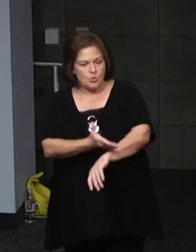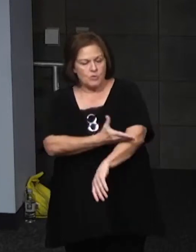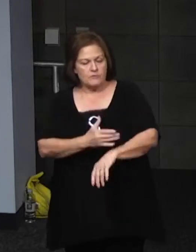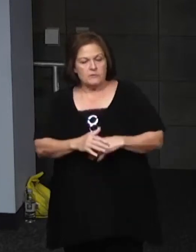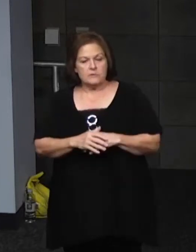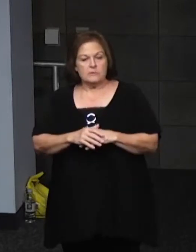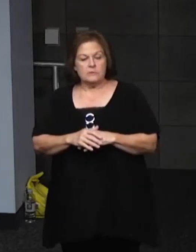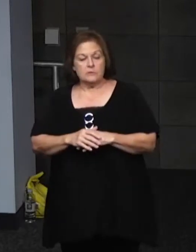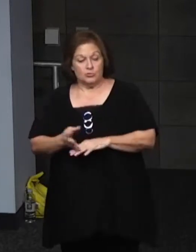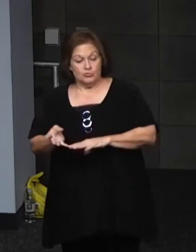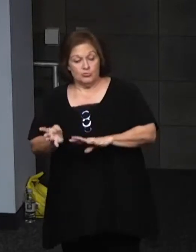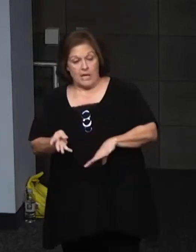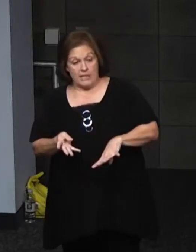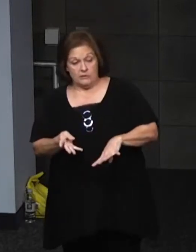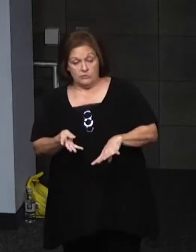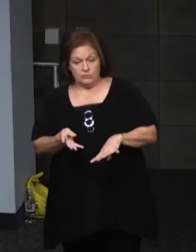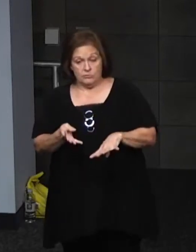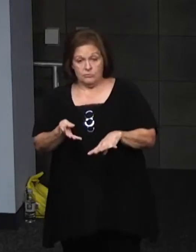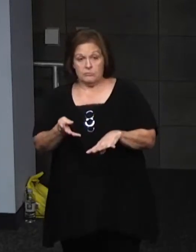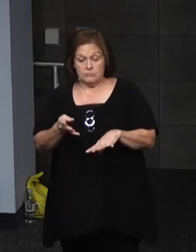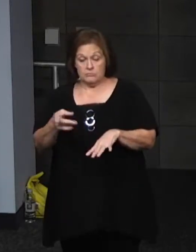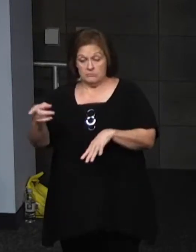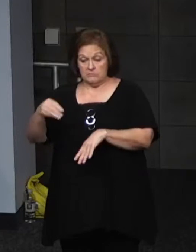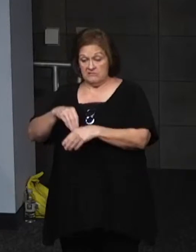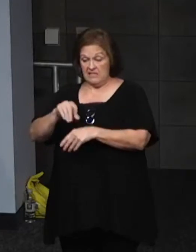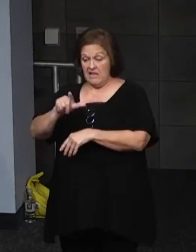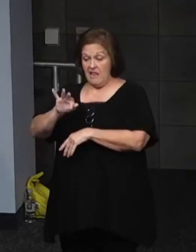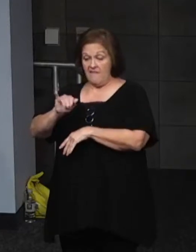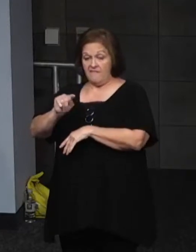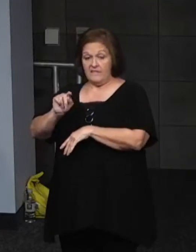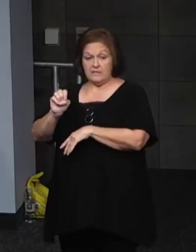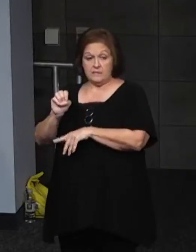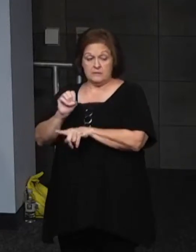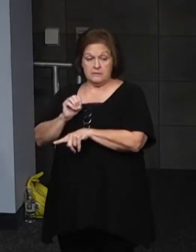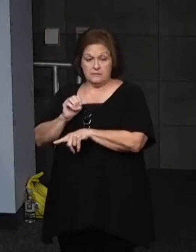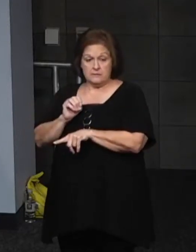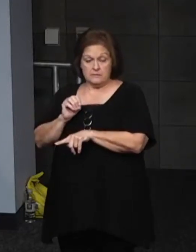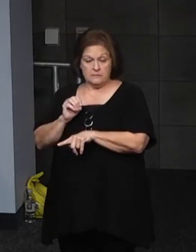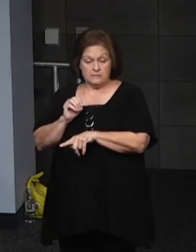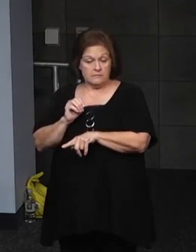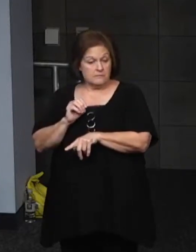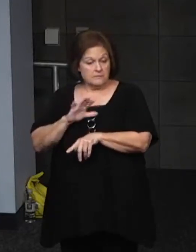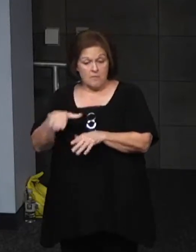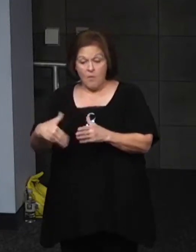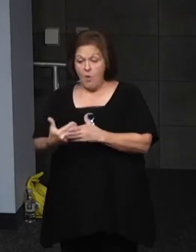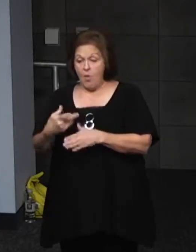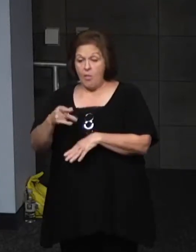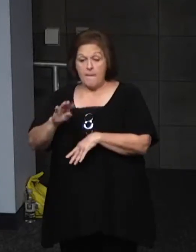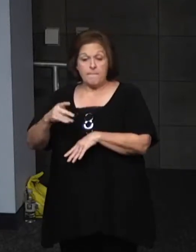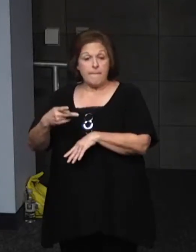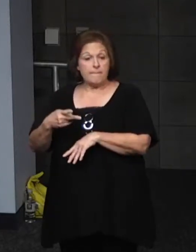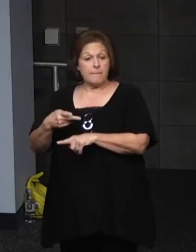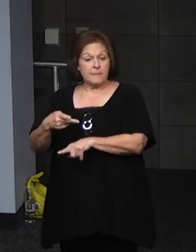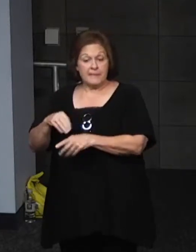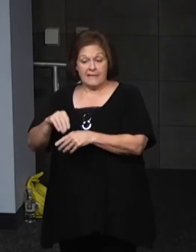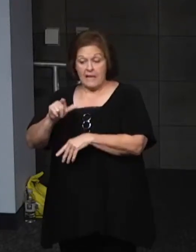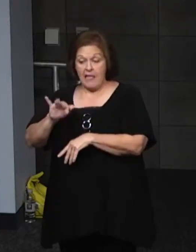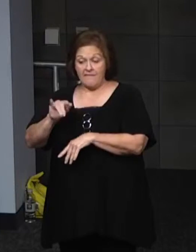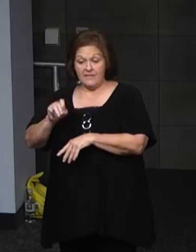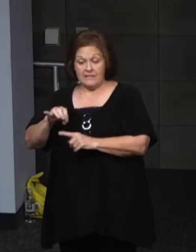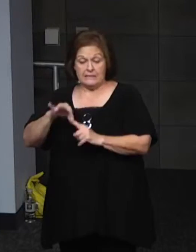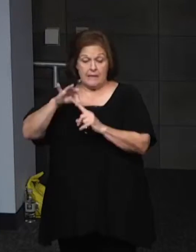drainage, again, all our efforts have been down in Lafitte. Basically, every pump station that the parish has in Lafitte, with the